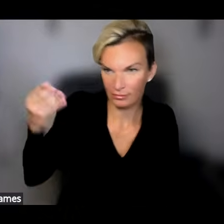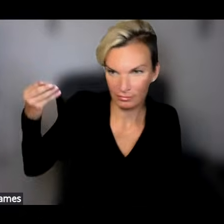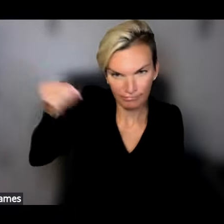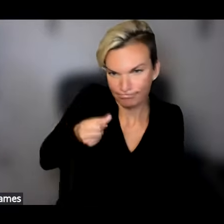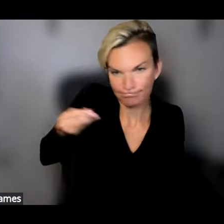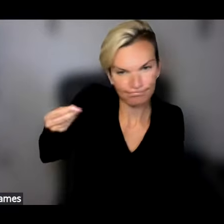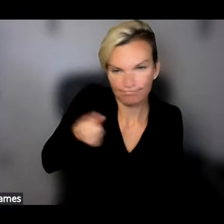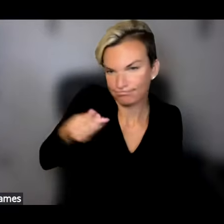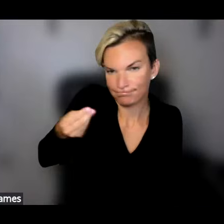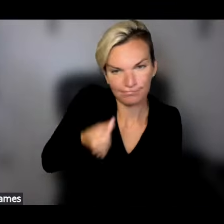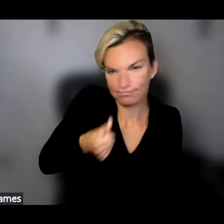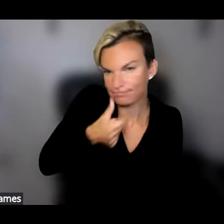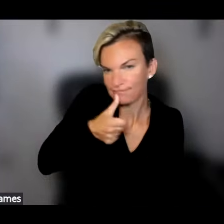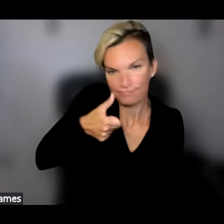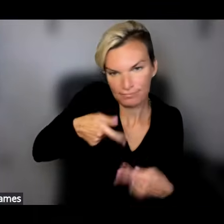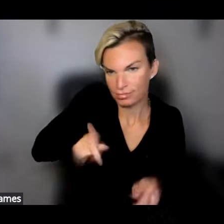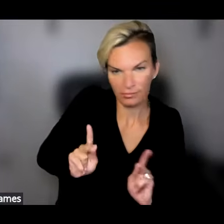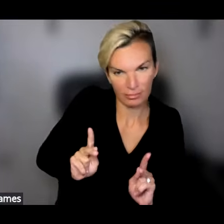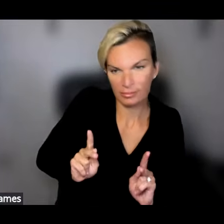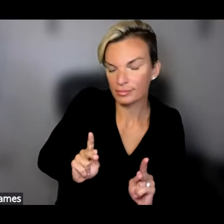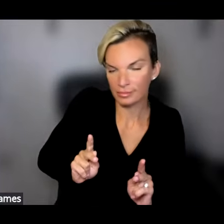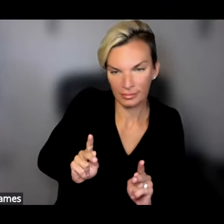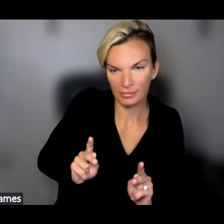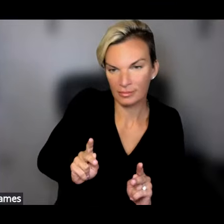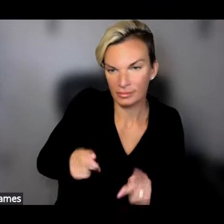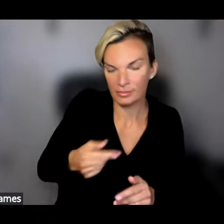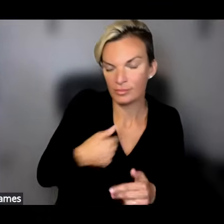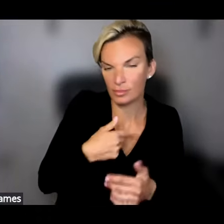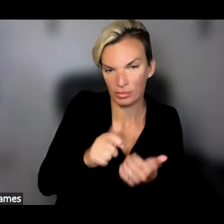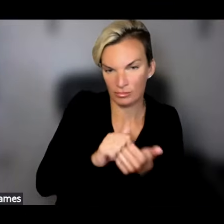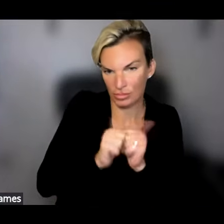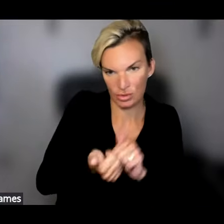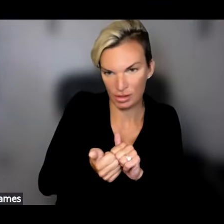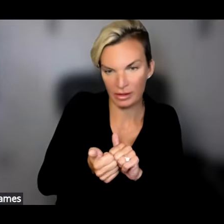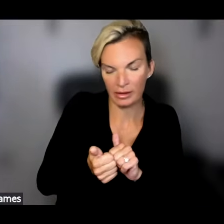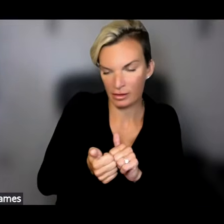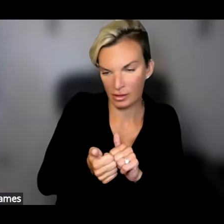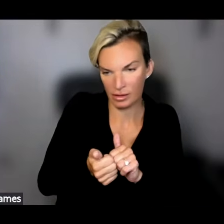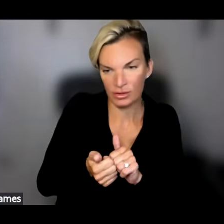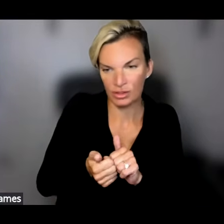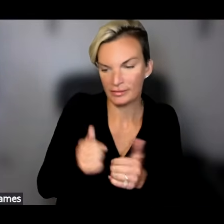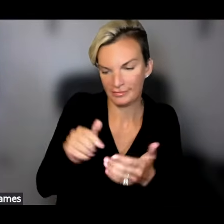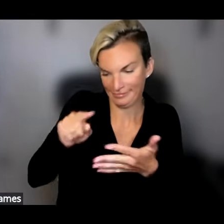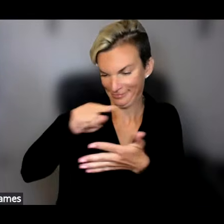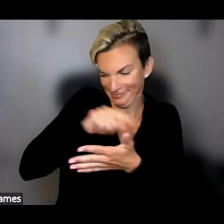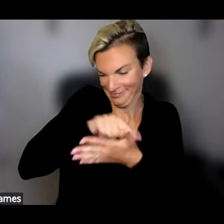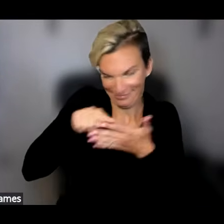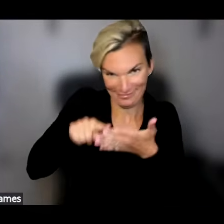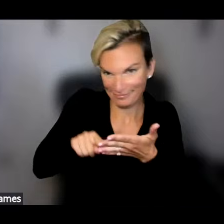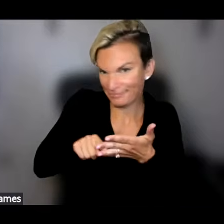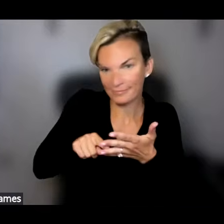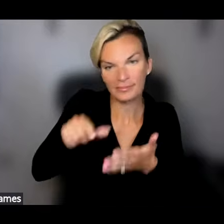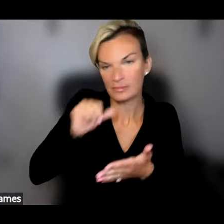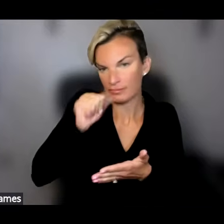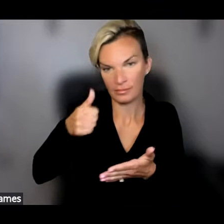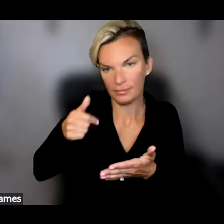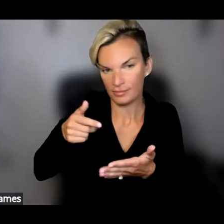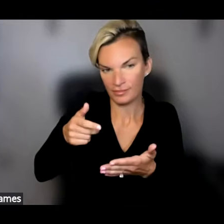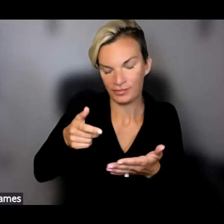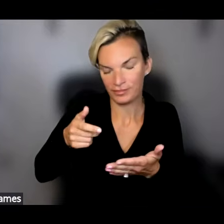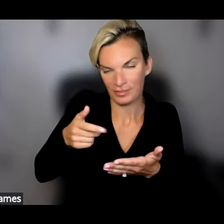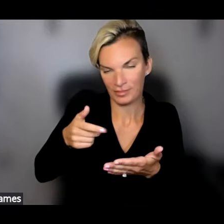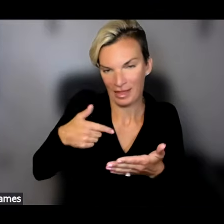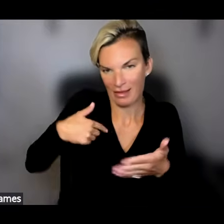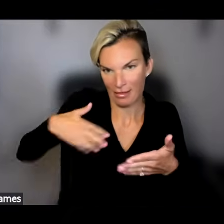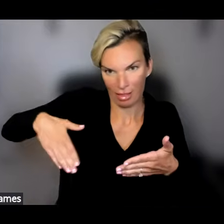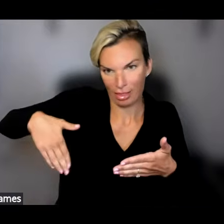general reference to, we're changing the Campaign Finance Act. We're prohibiting and regulating some additional things that are not currently